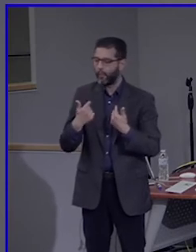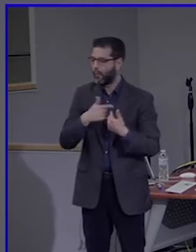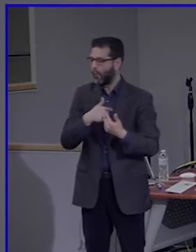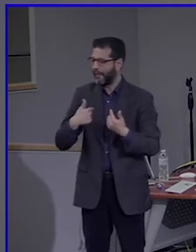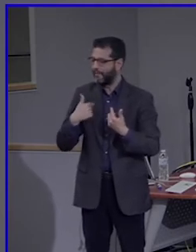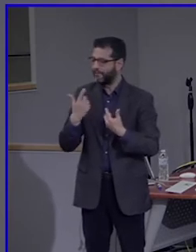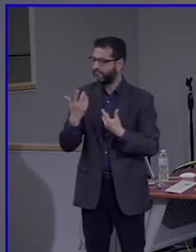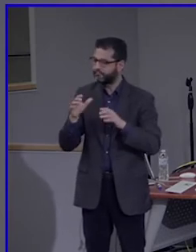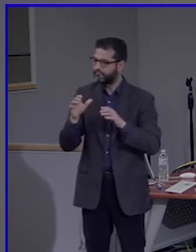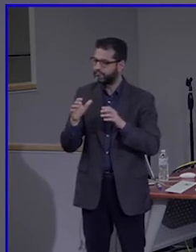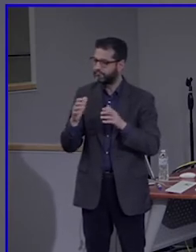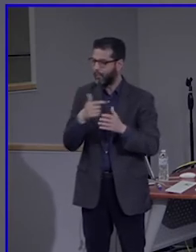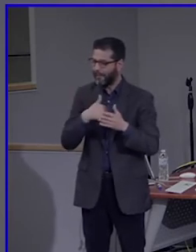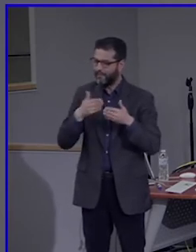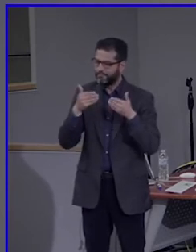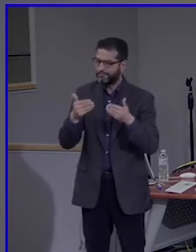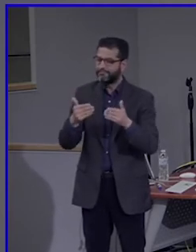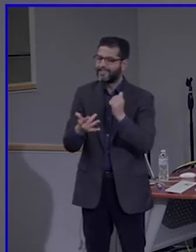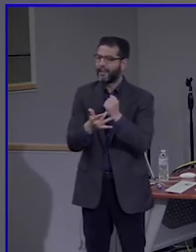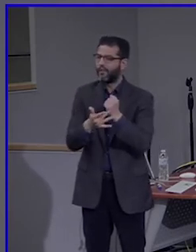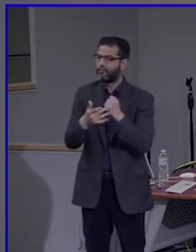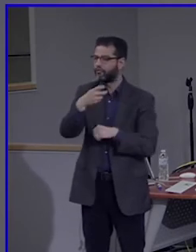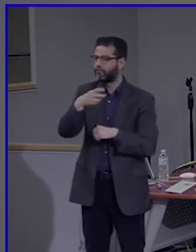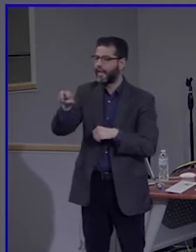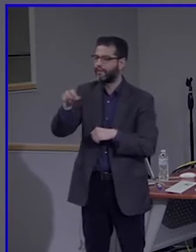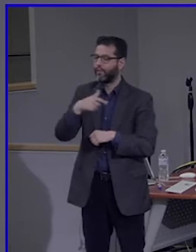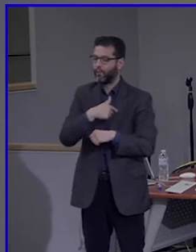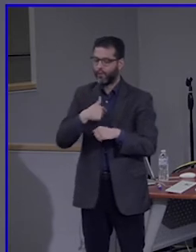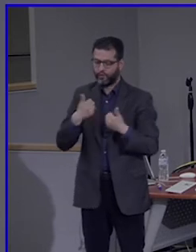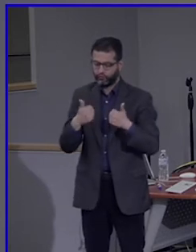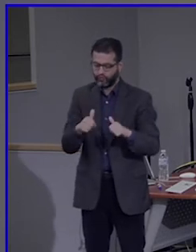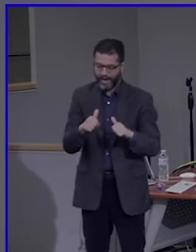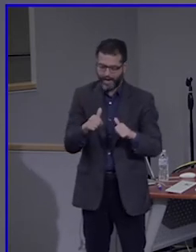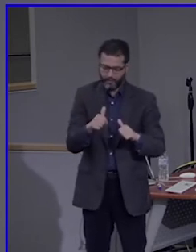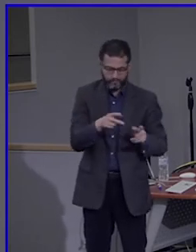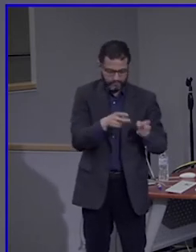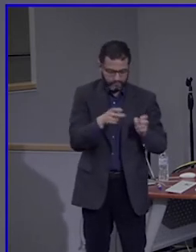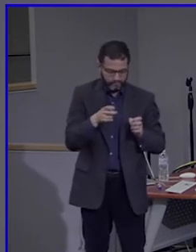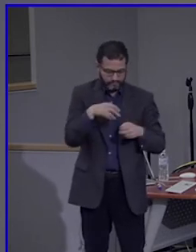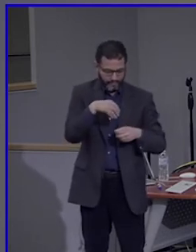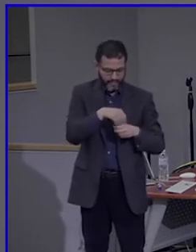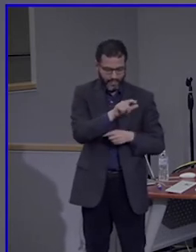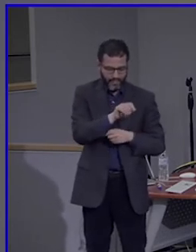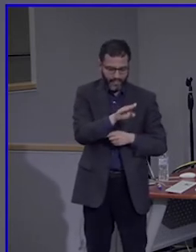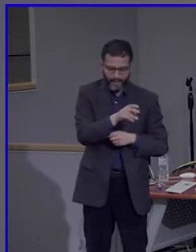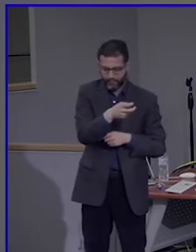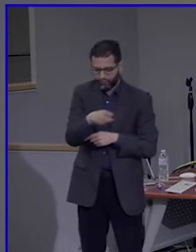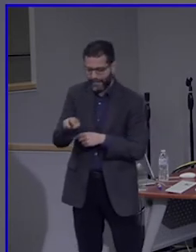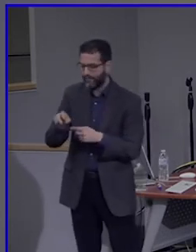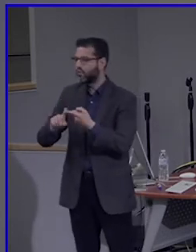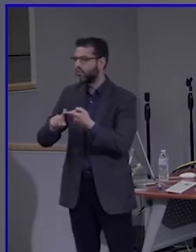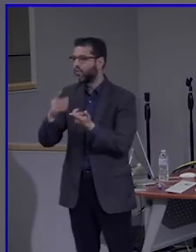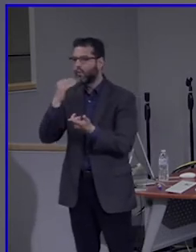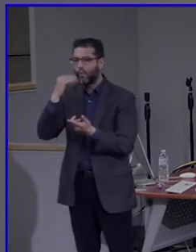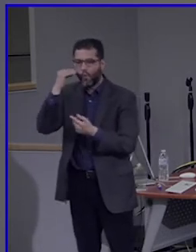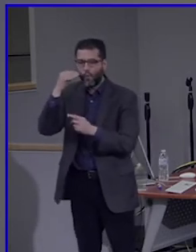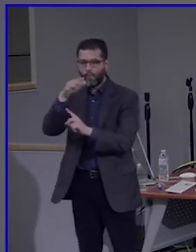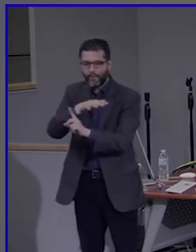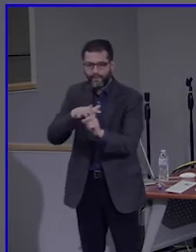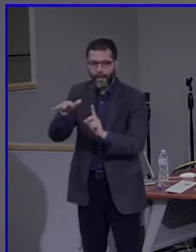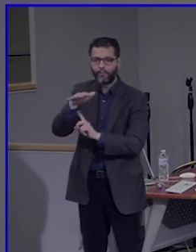and tried to take what we didn't do in the lab and translate it to an environment that could be in the home in the doctor's